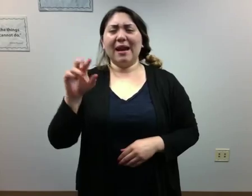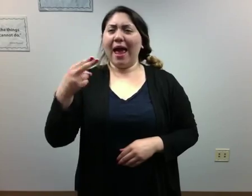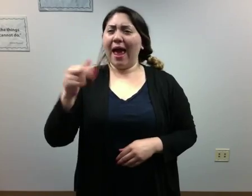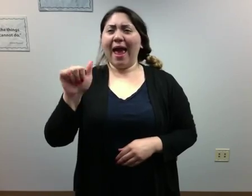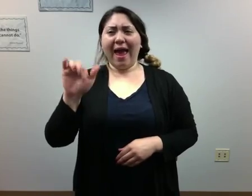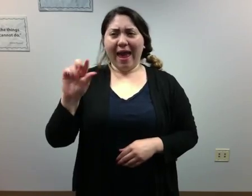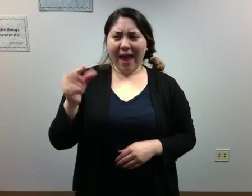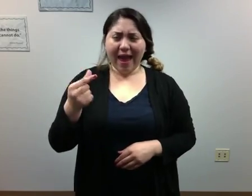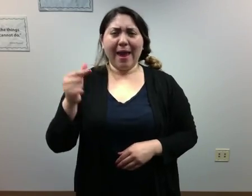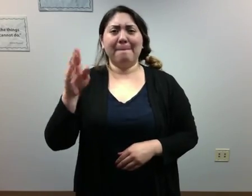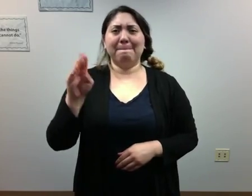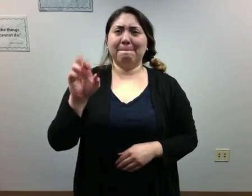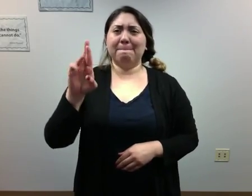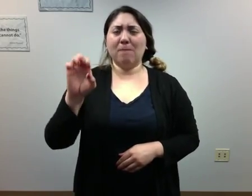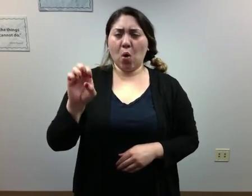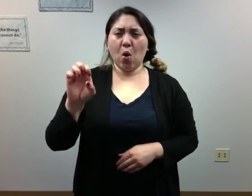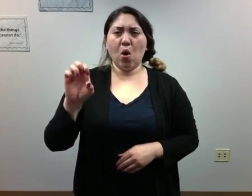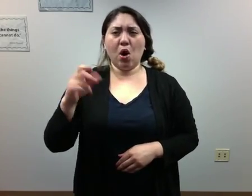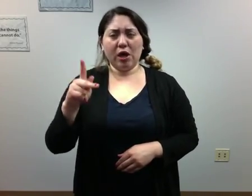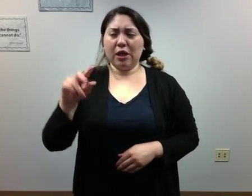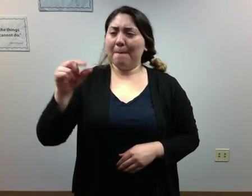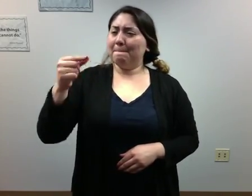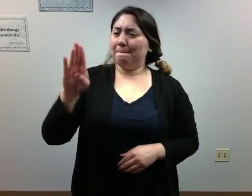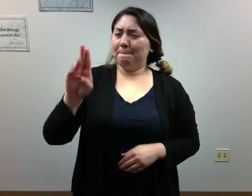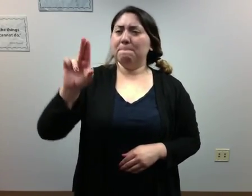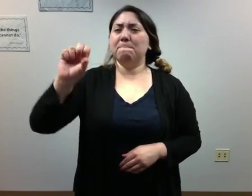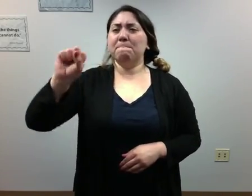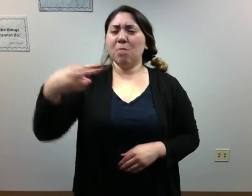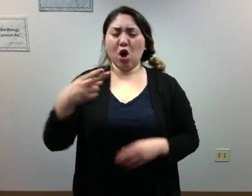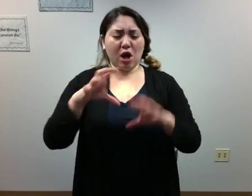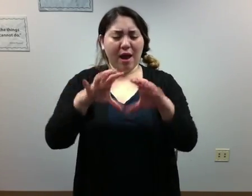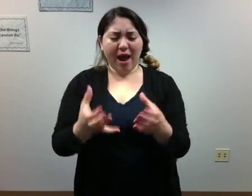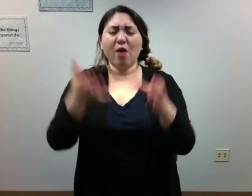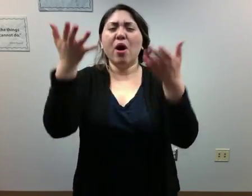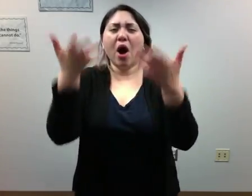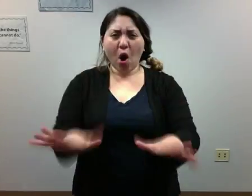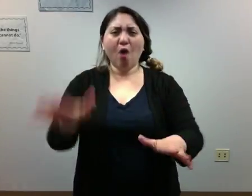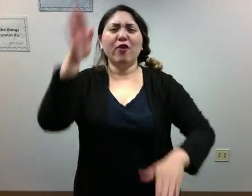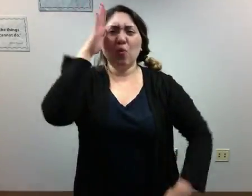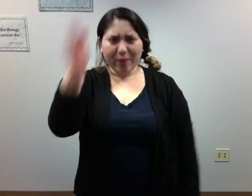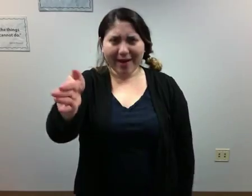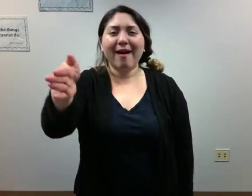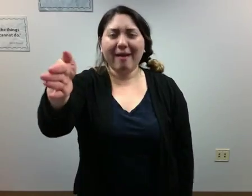Bork, Noriega, George Bush will be over.